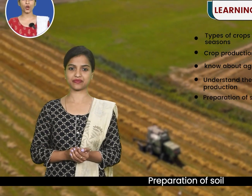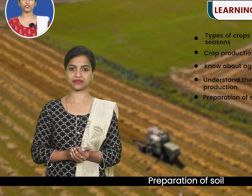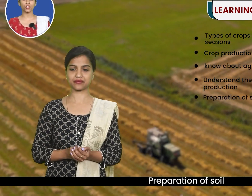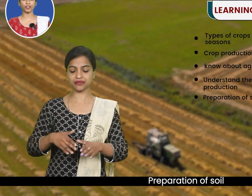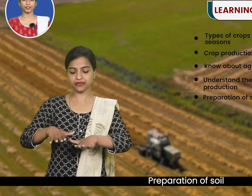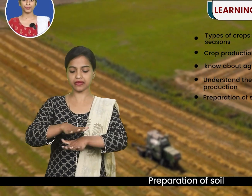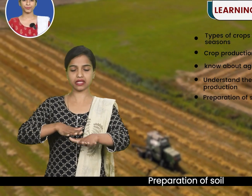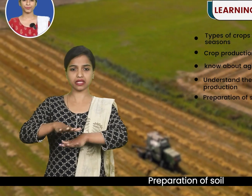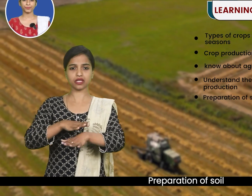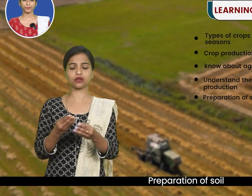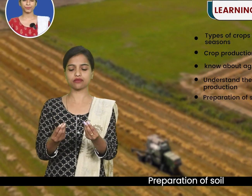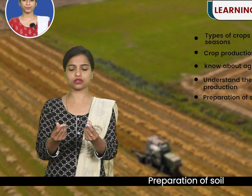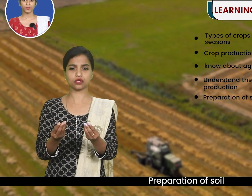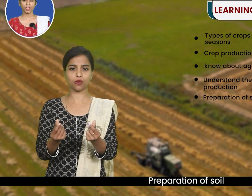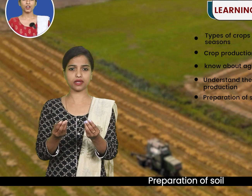Preparation of soil.